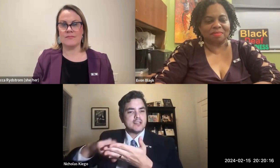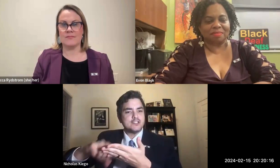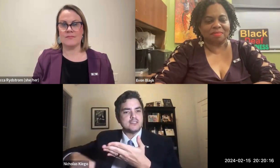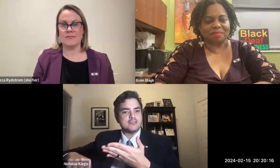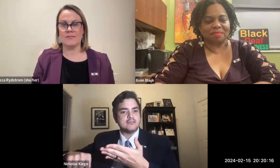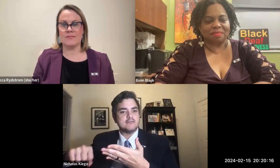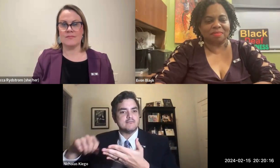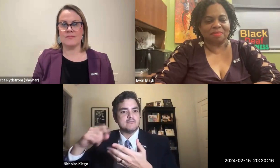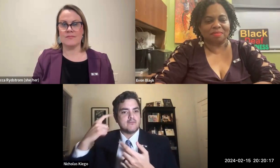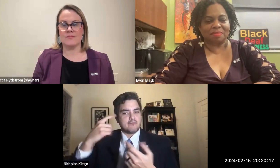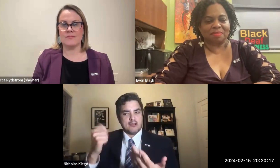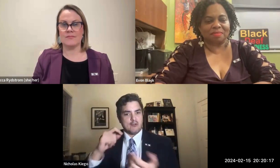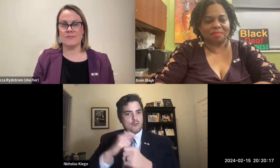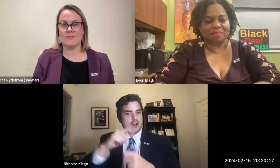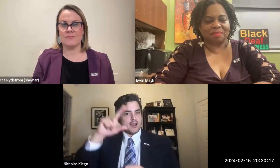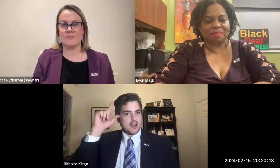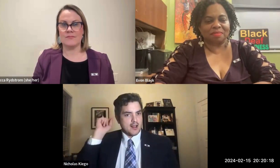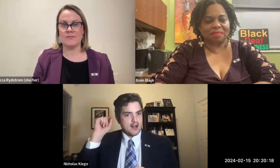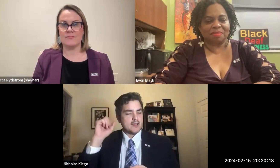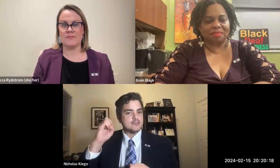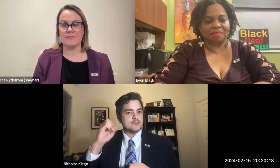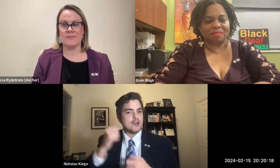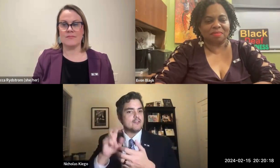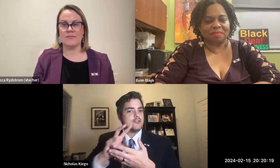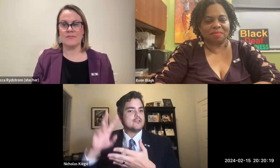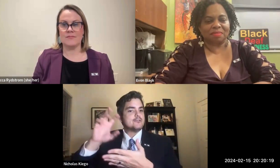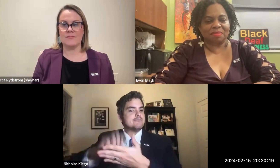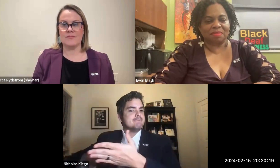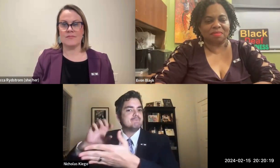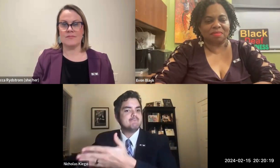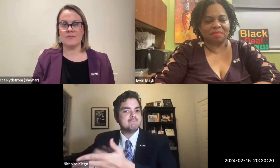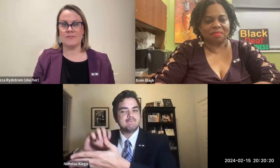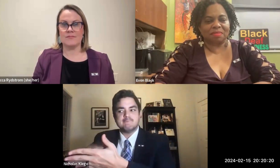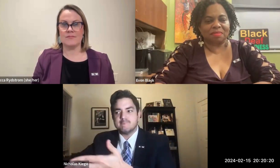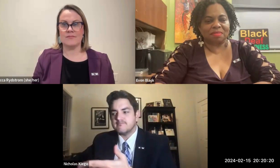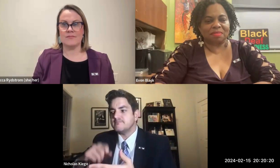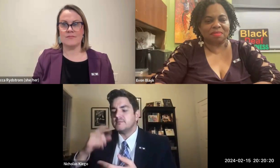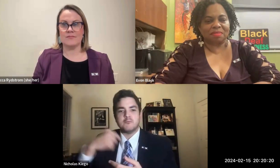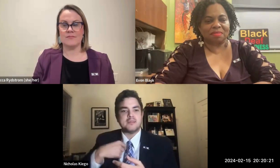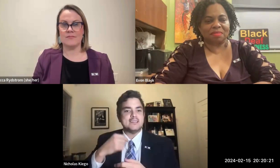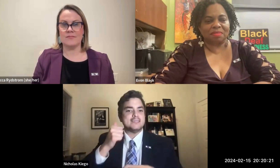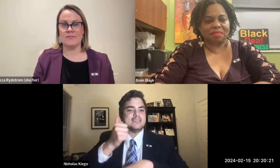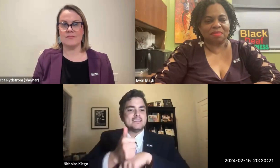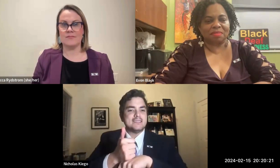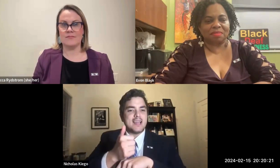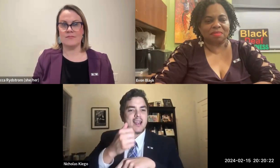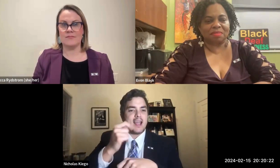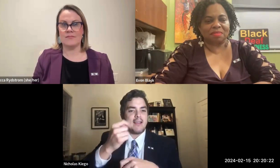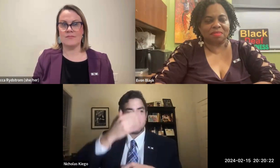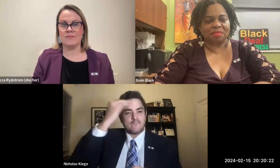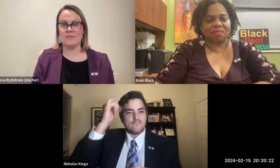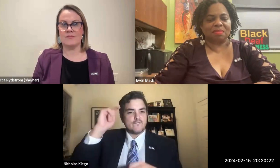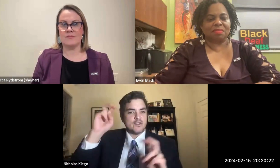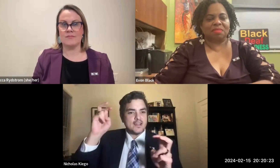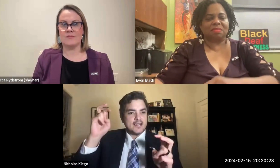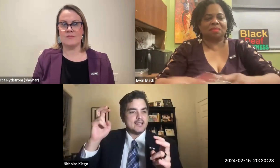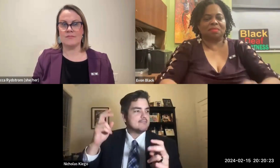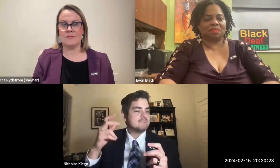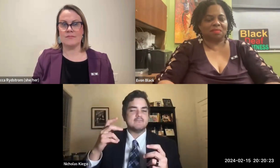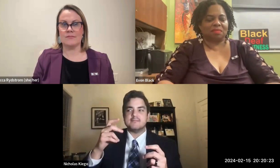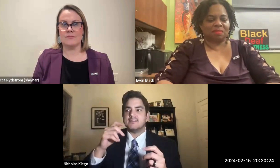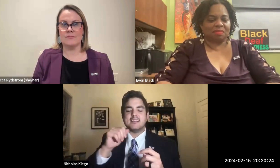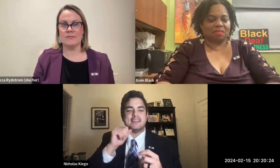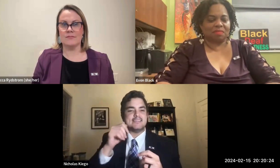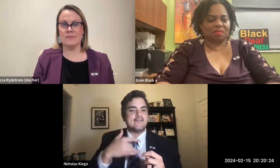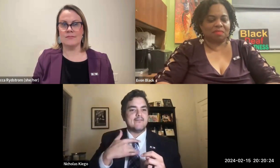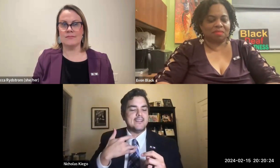about that. I make my donations through payroll deductions here at Gallaudet. So biweekly, I have an